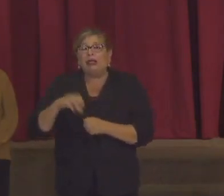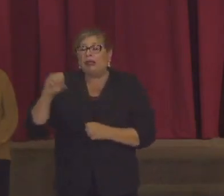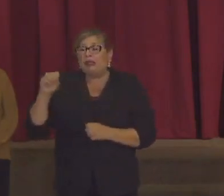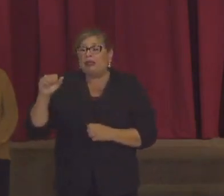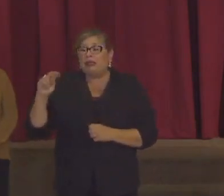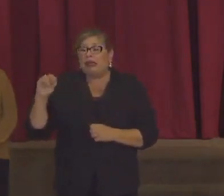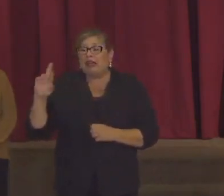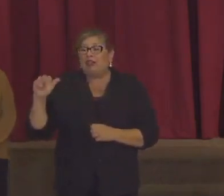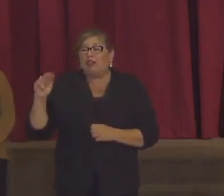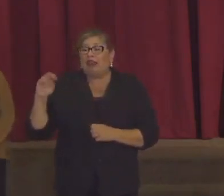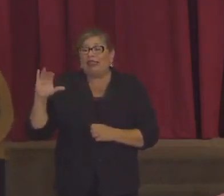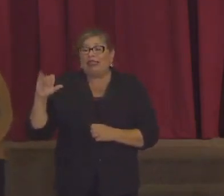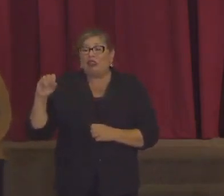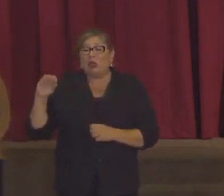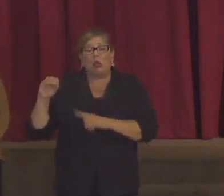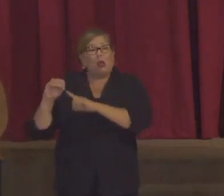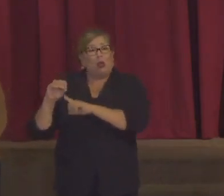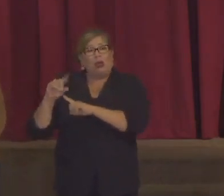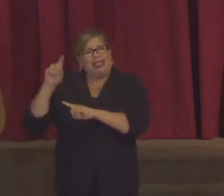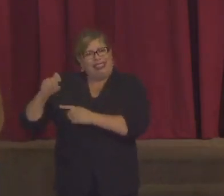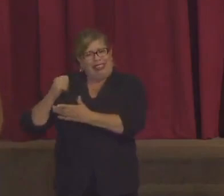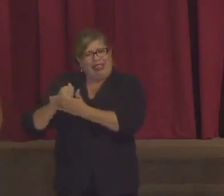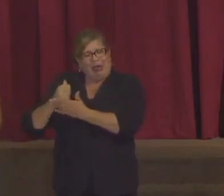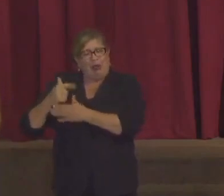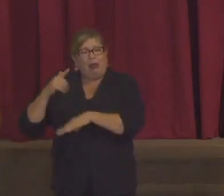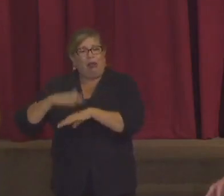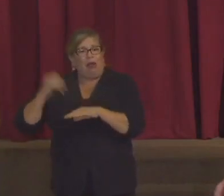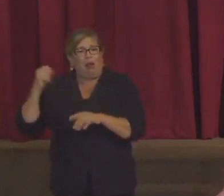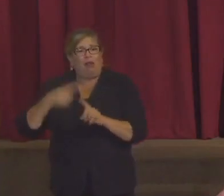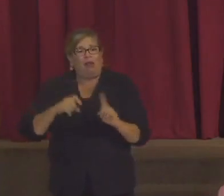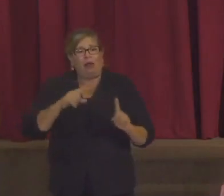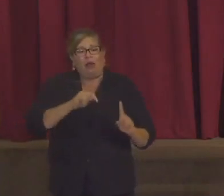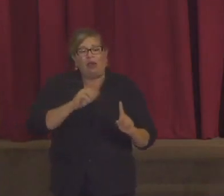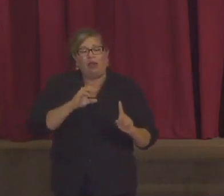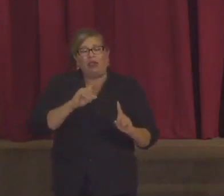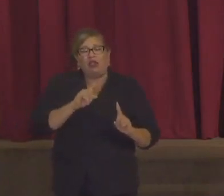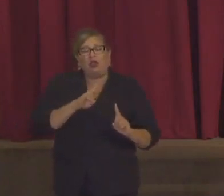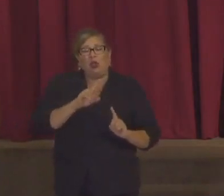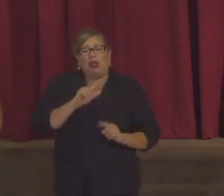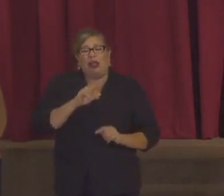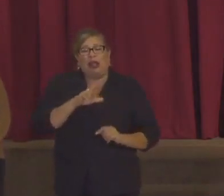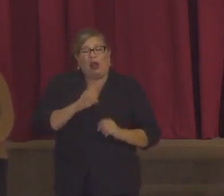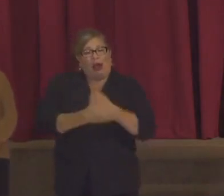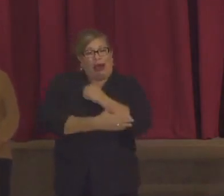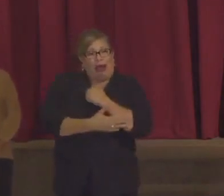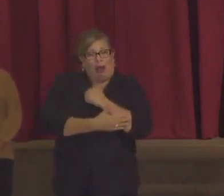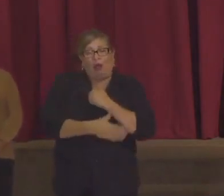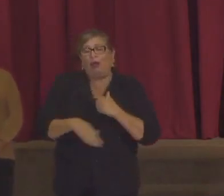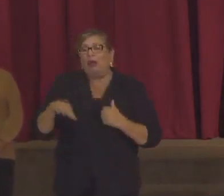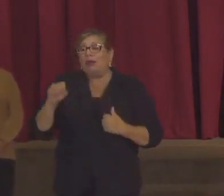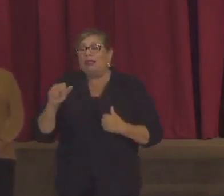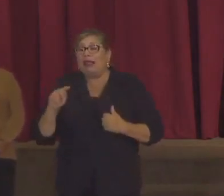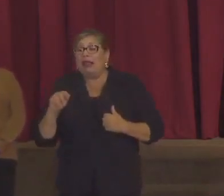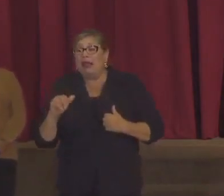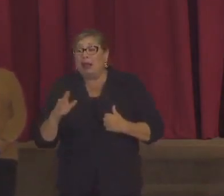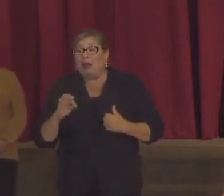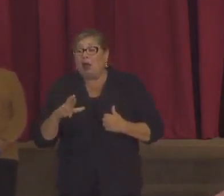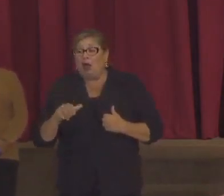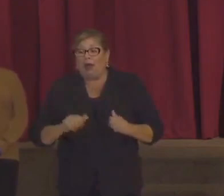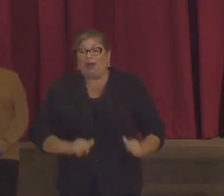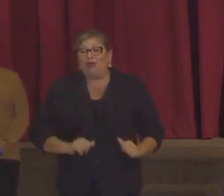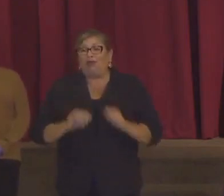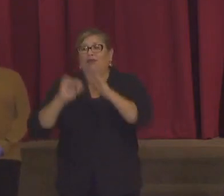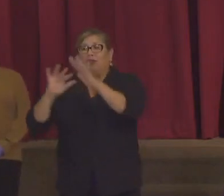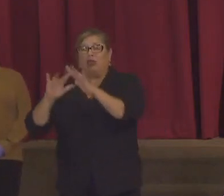Tulare County, from Santa Barbara County, other parts of the state coming in to provide mutual aid into the city and county of San